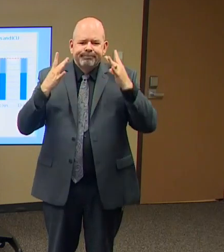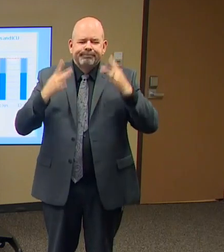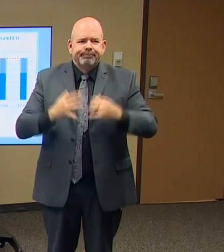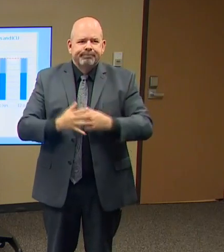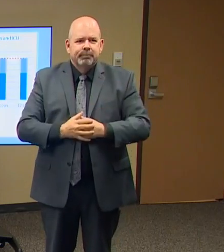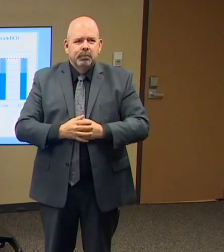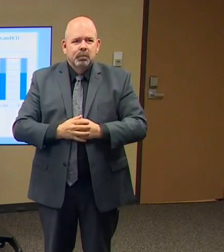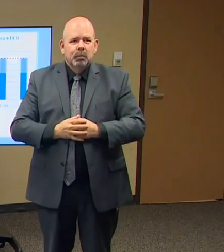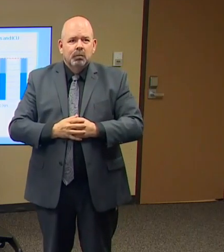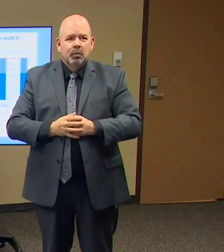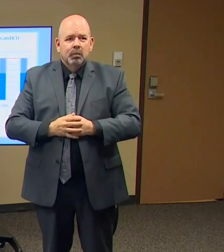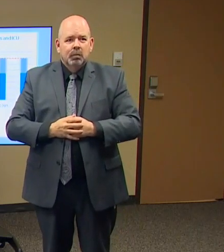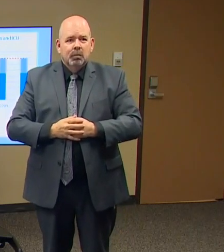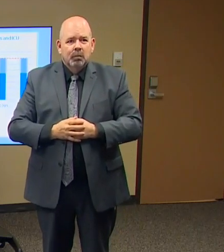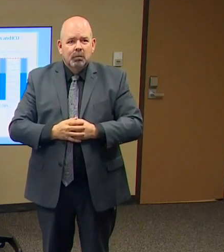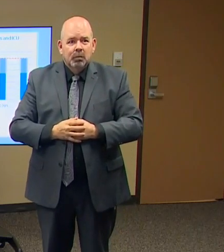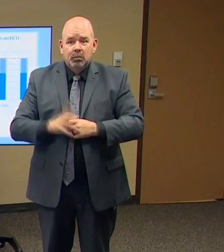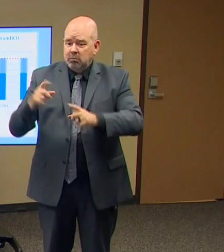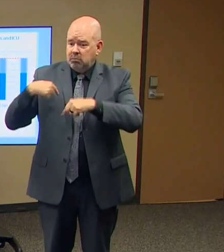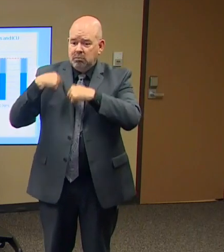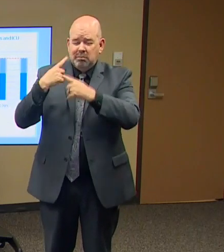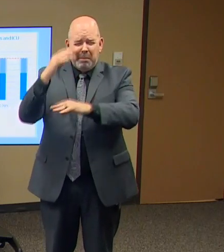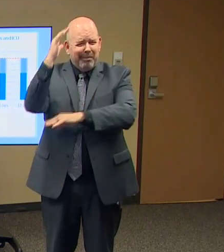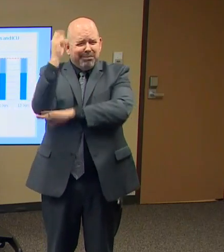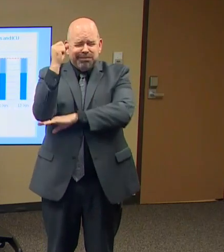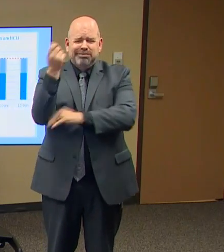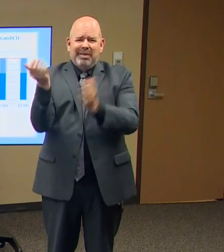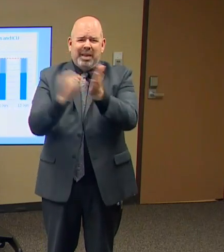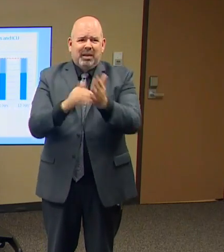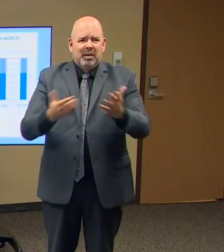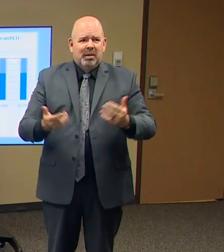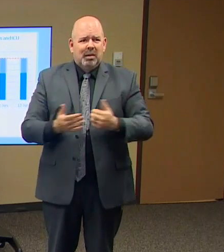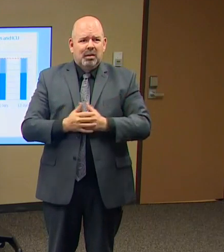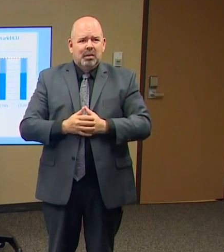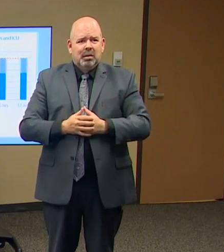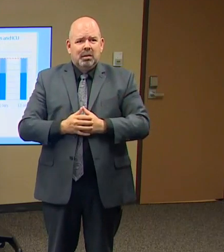ever seen for that single number in terms of hospitalizations and ICU